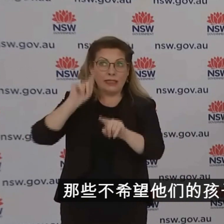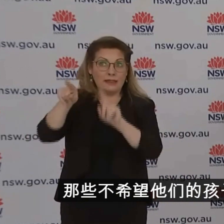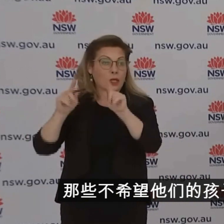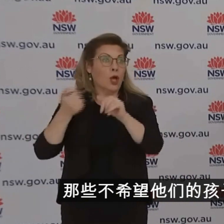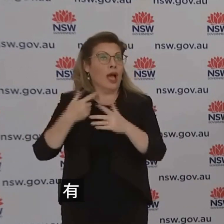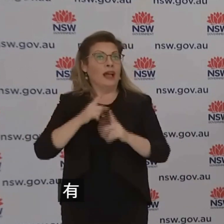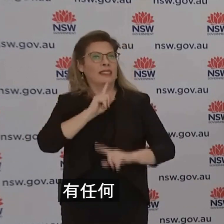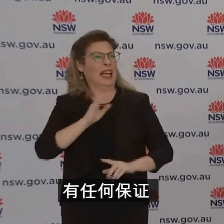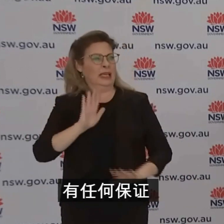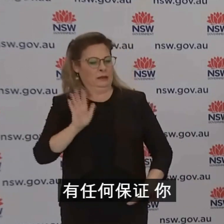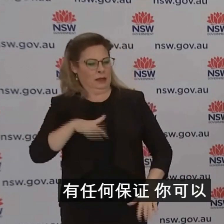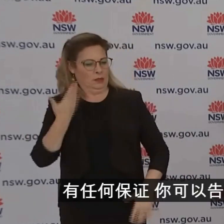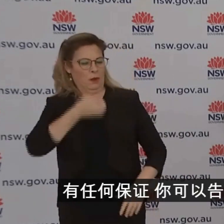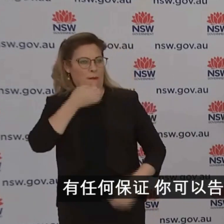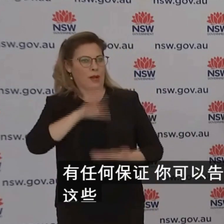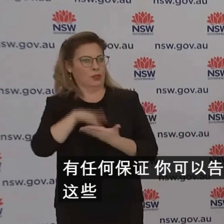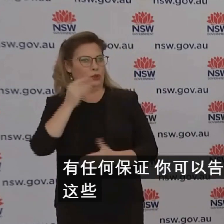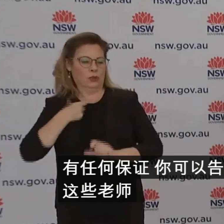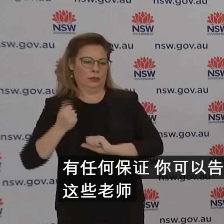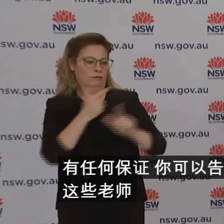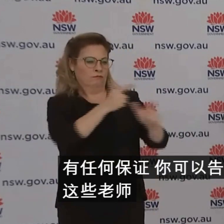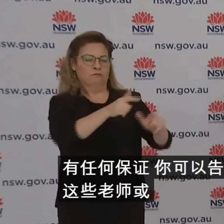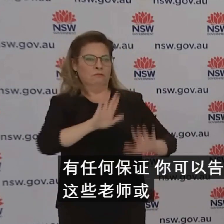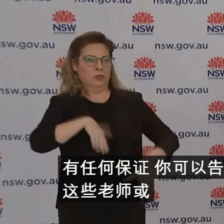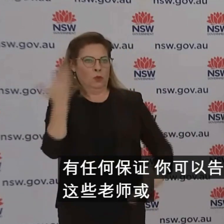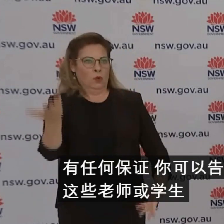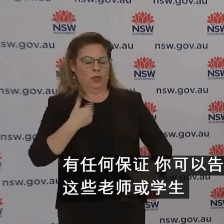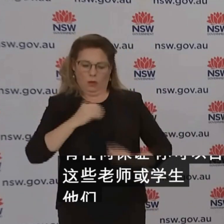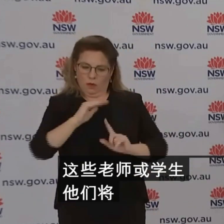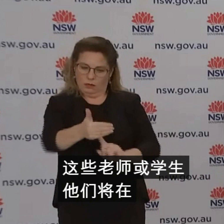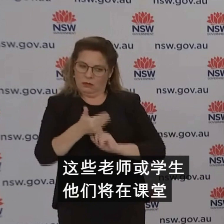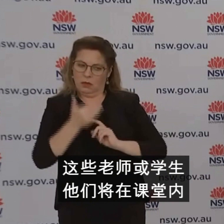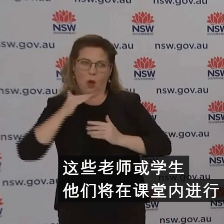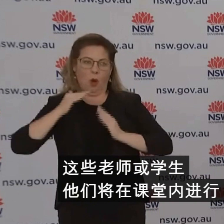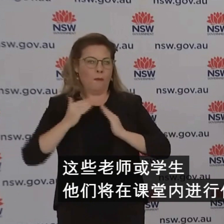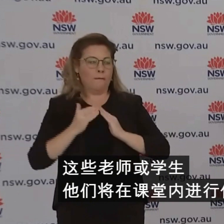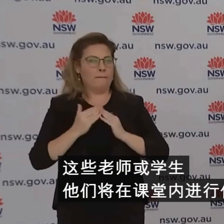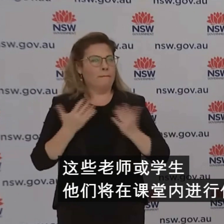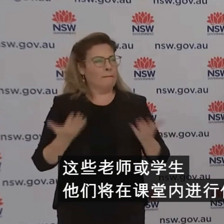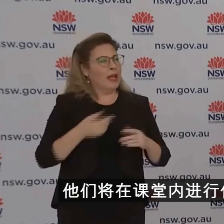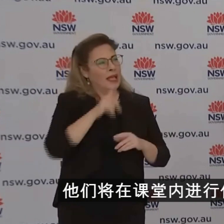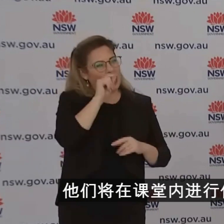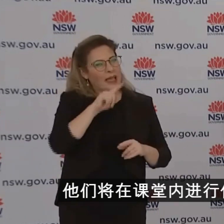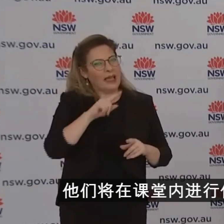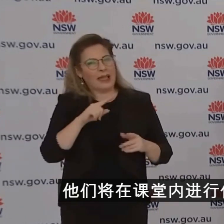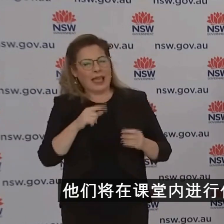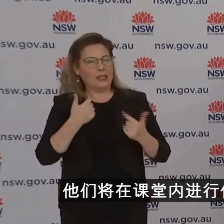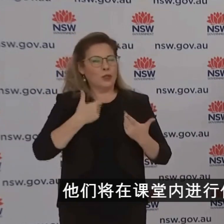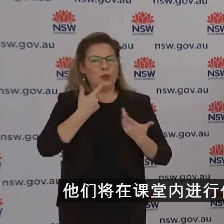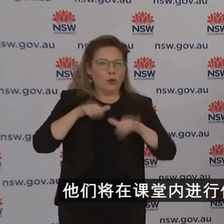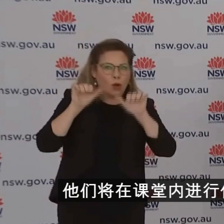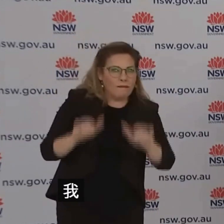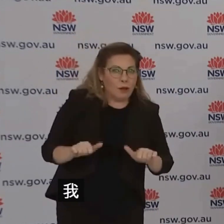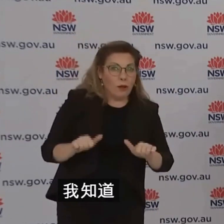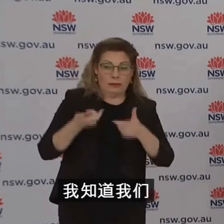back. Is there any assurance you can give either of those, teachers or students, on what level of interaction they'll be having within